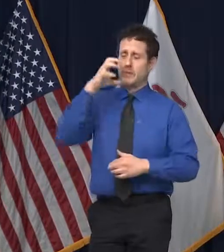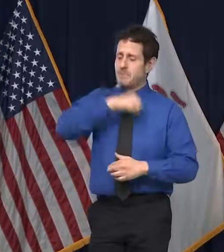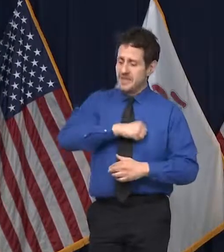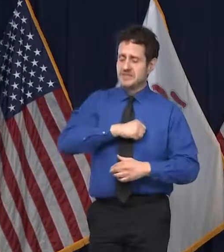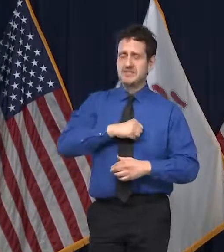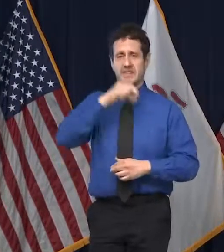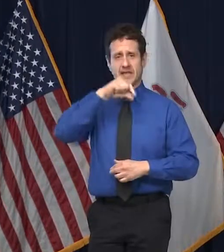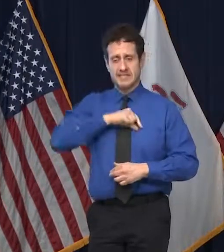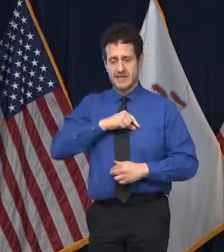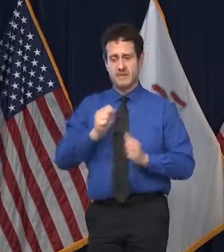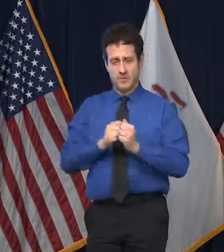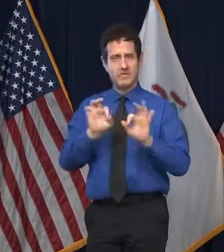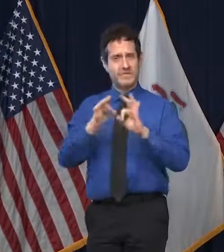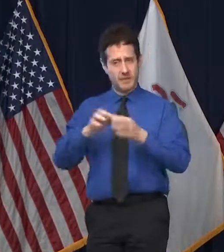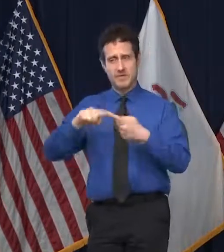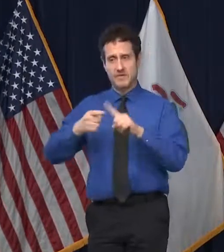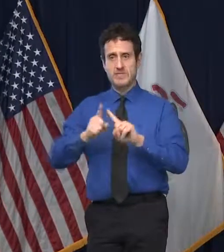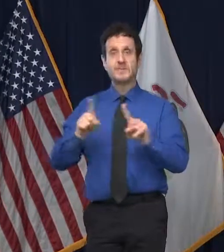and family.